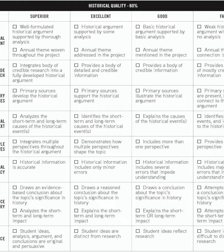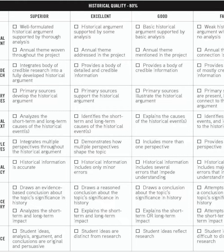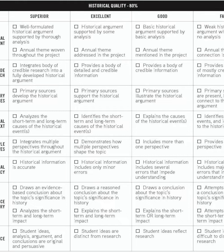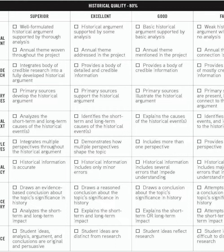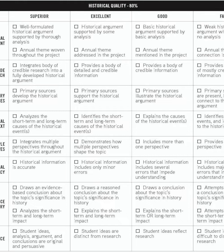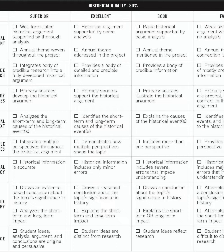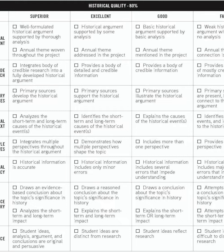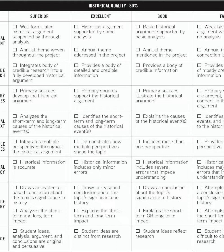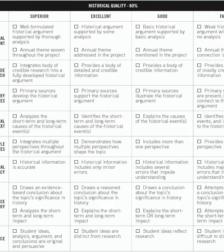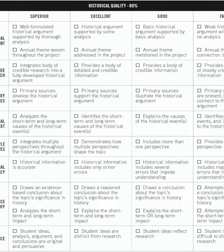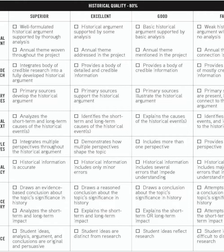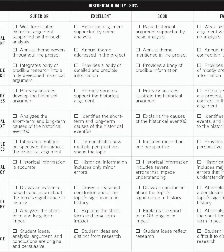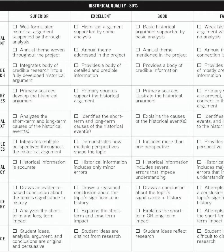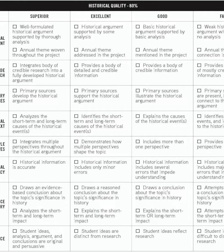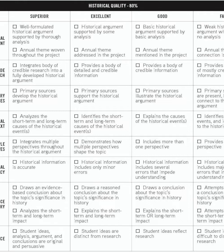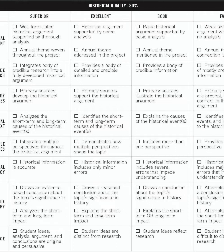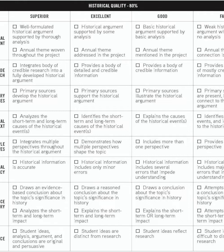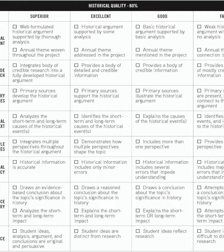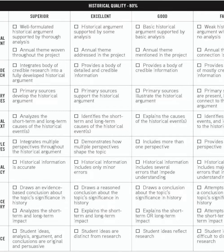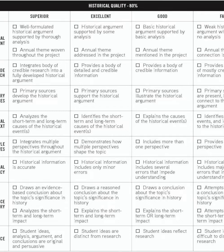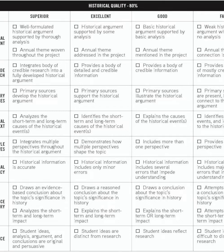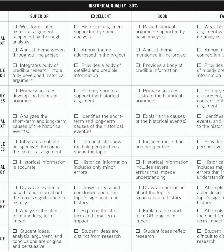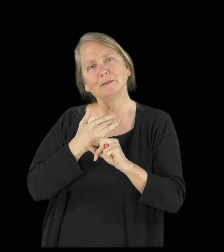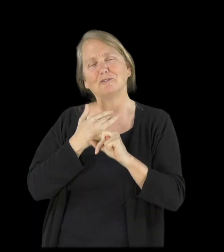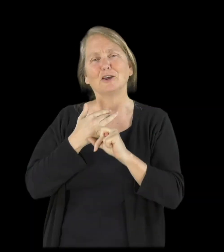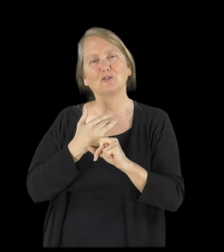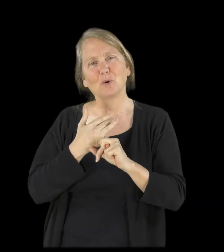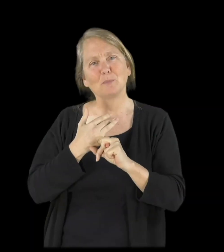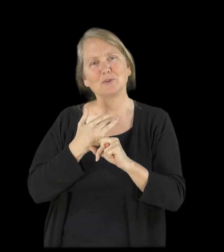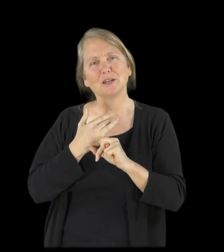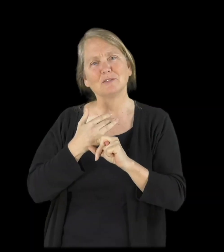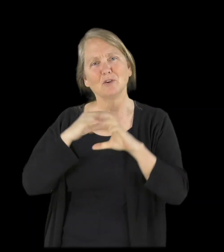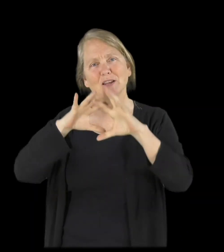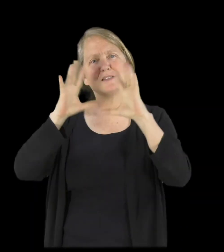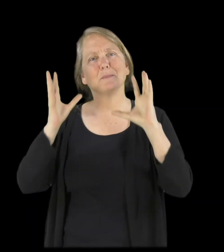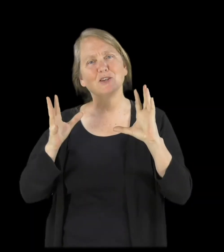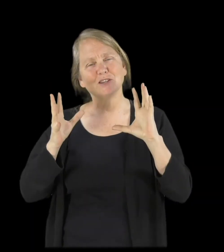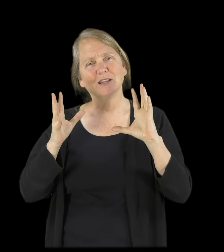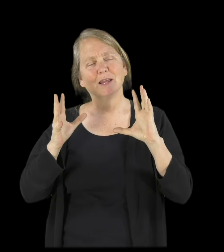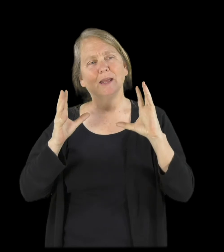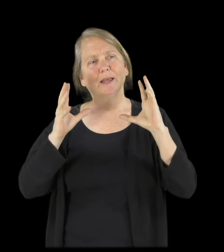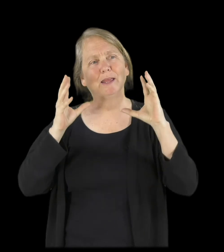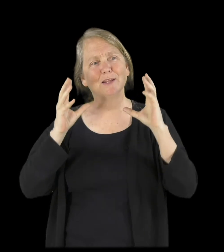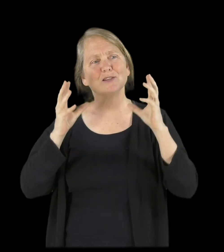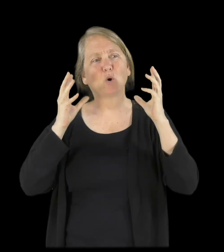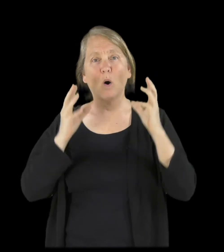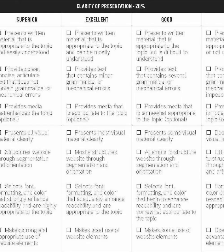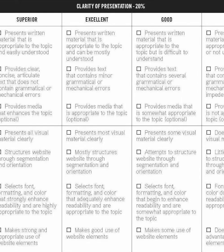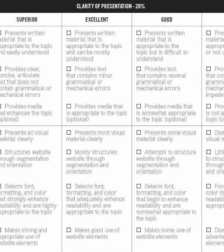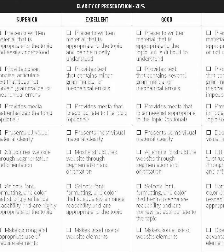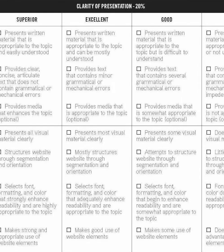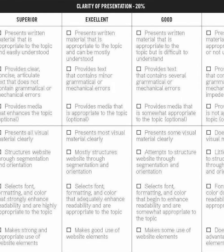criteria. Matt, the final thing you're looking at, the final 20% of your estimation, is quality, right?